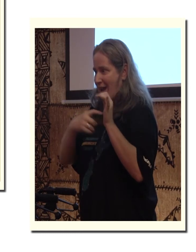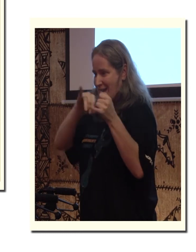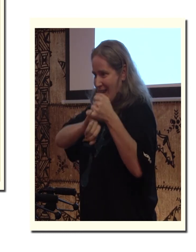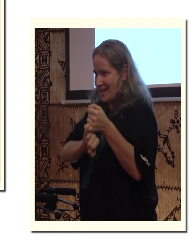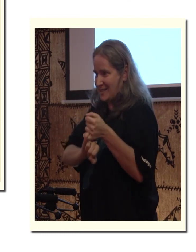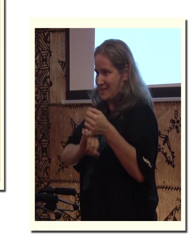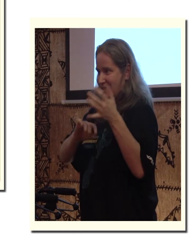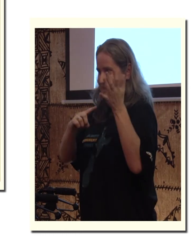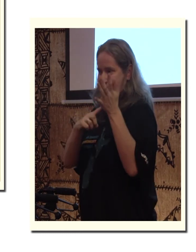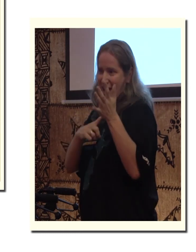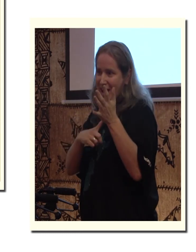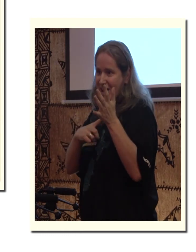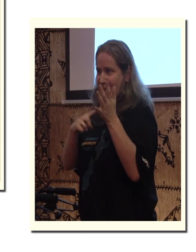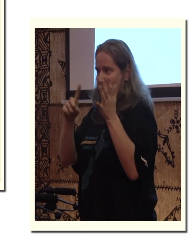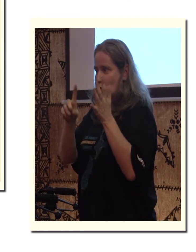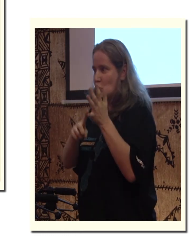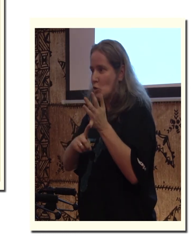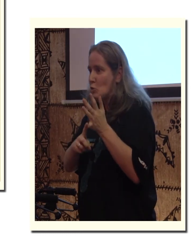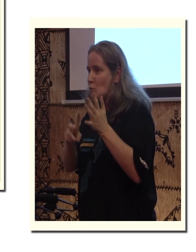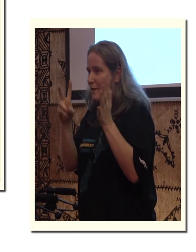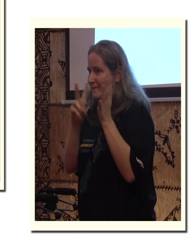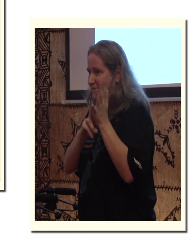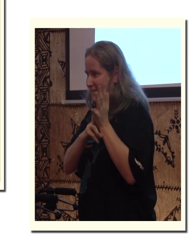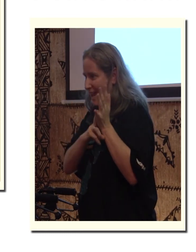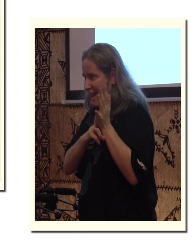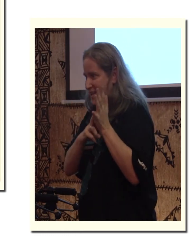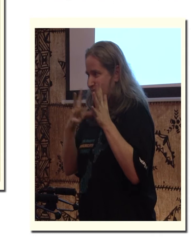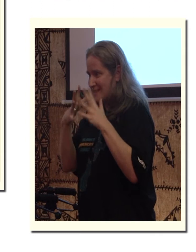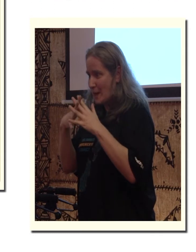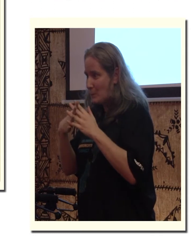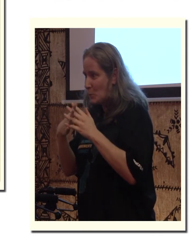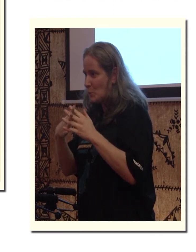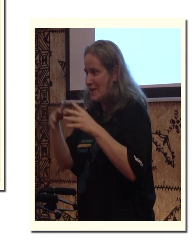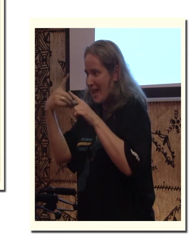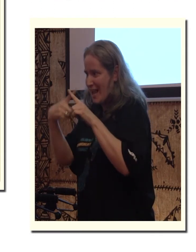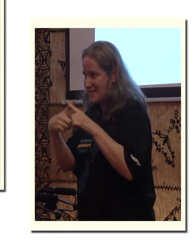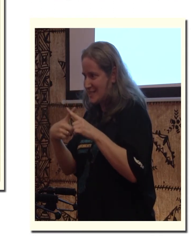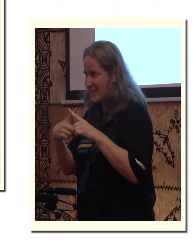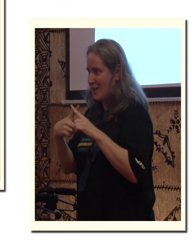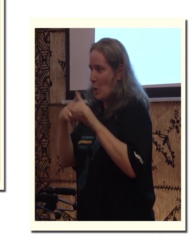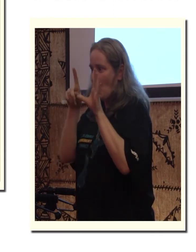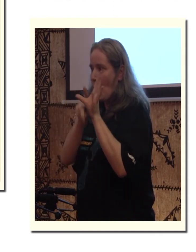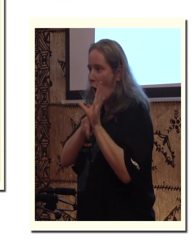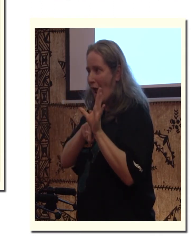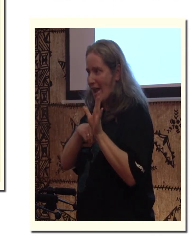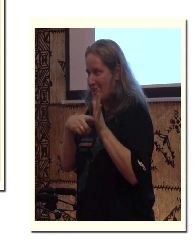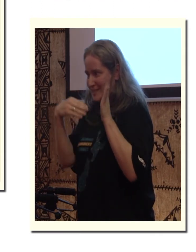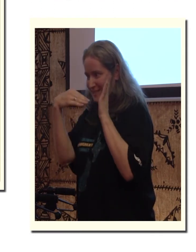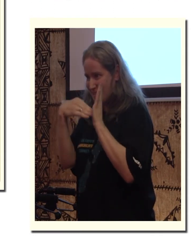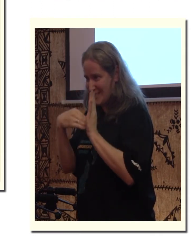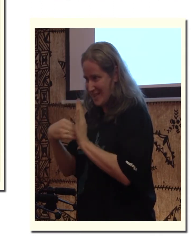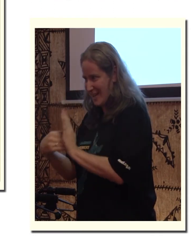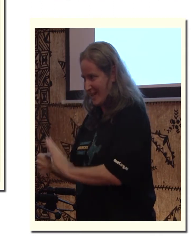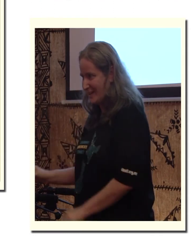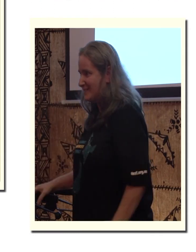R, S, T, U, V, W, X, Y,